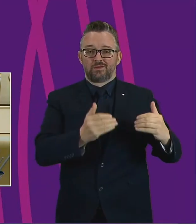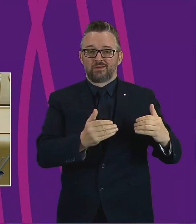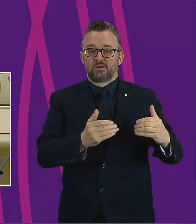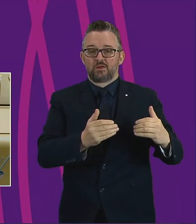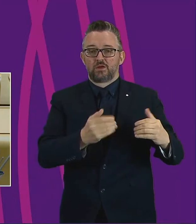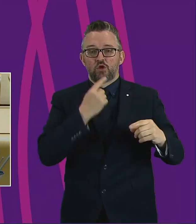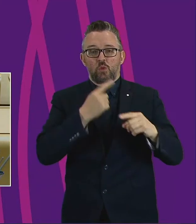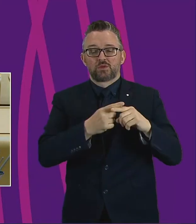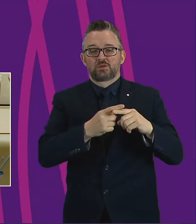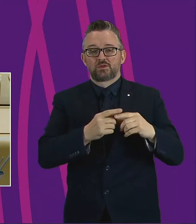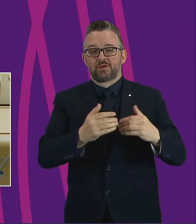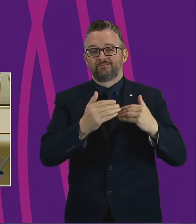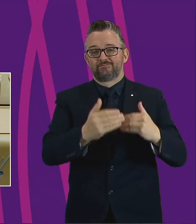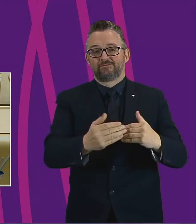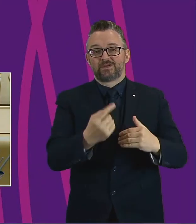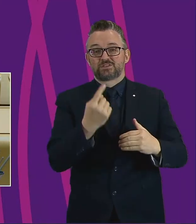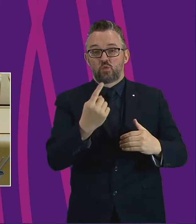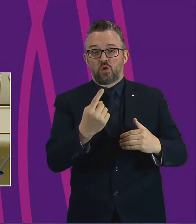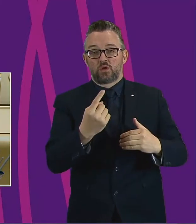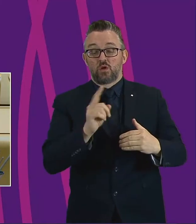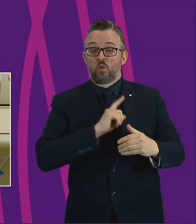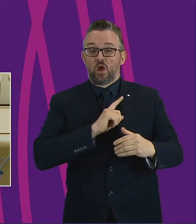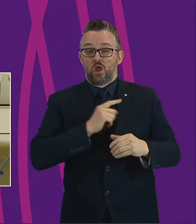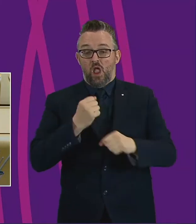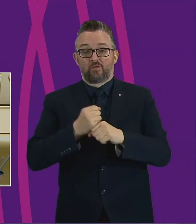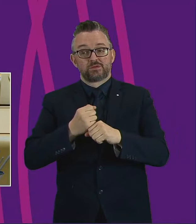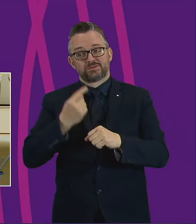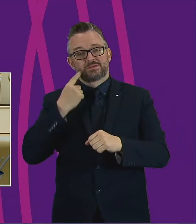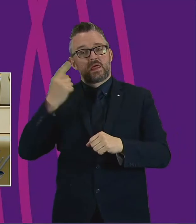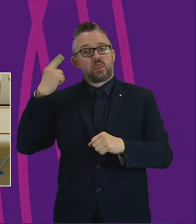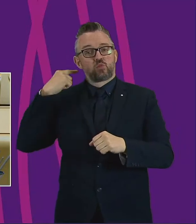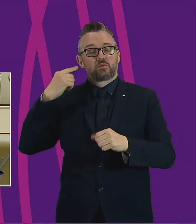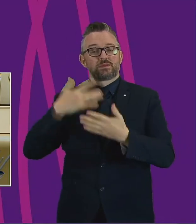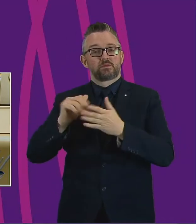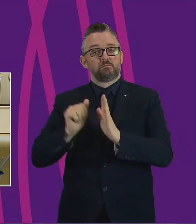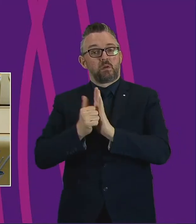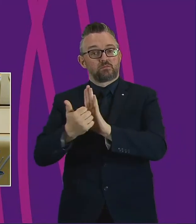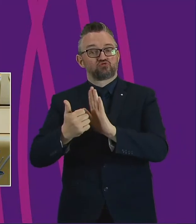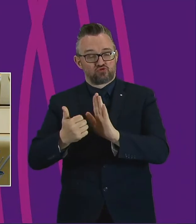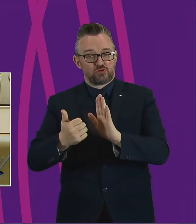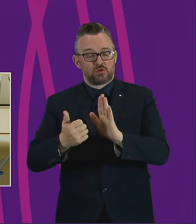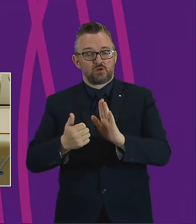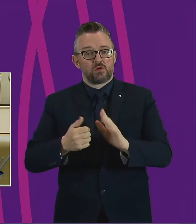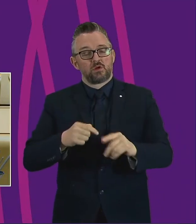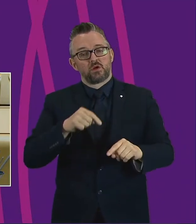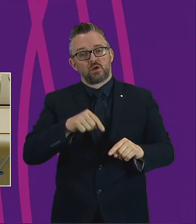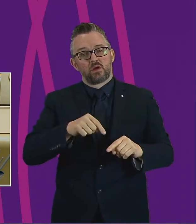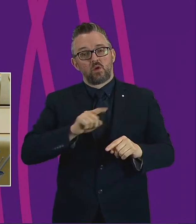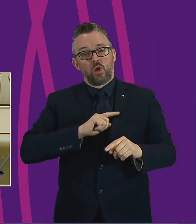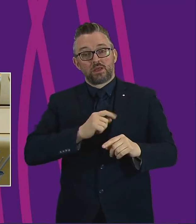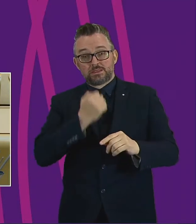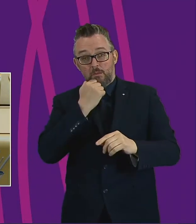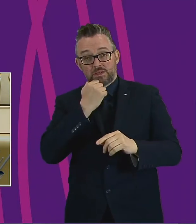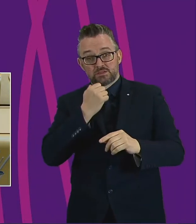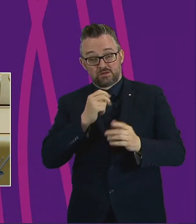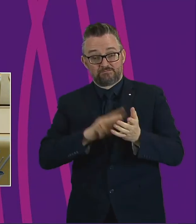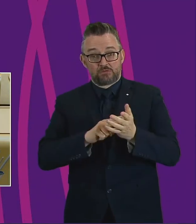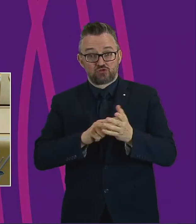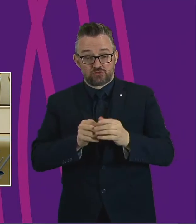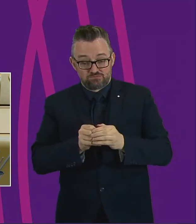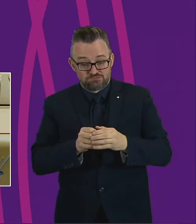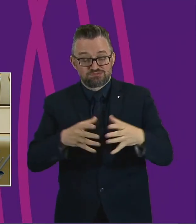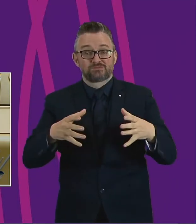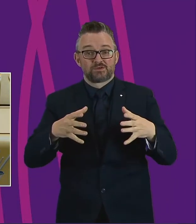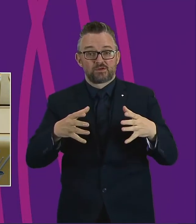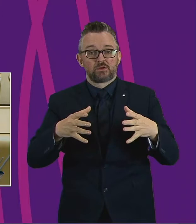the route map that the government published last week, at this point the incidence of the virus in the community